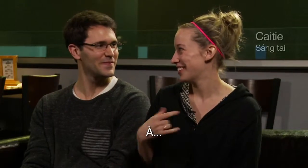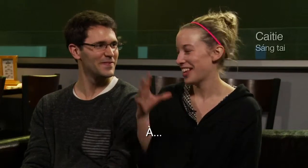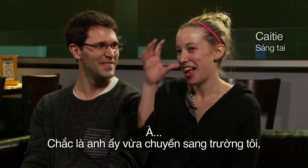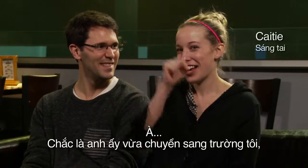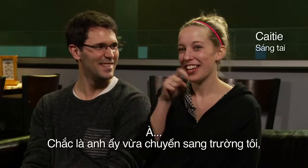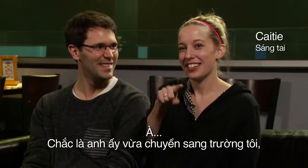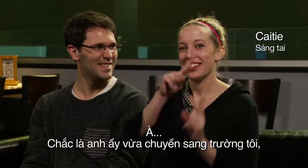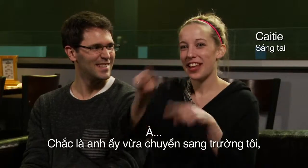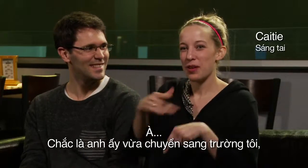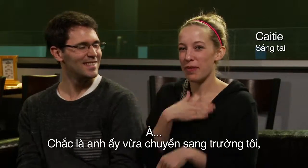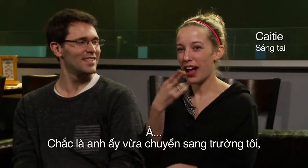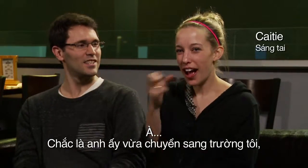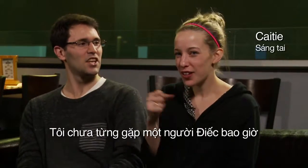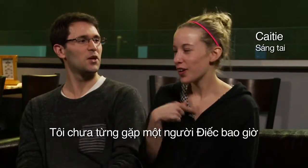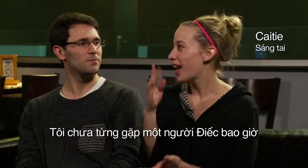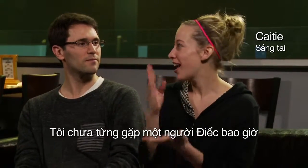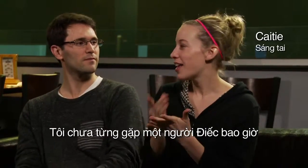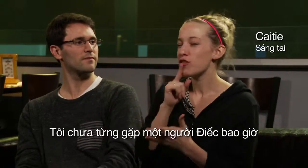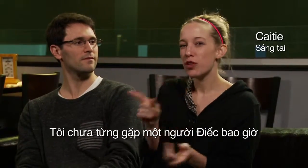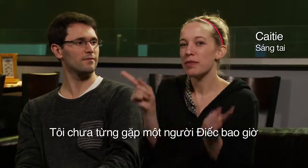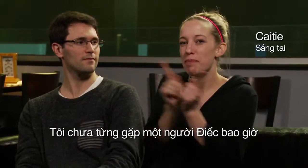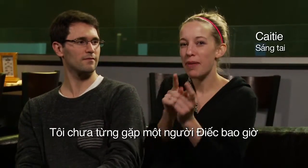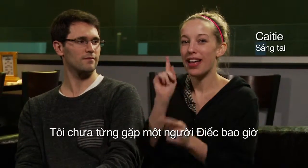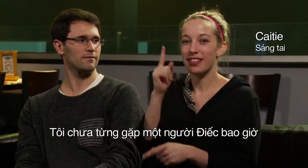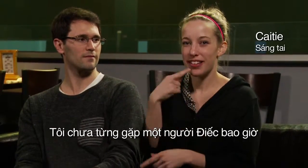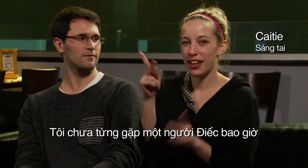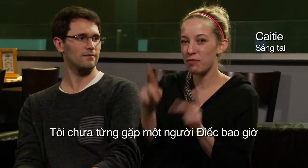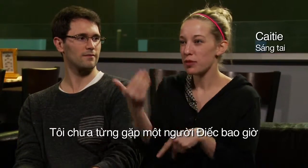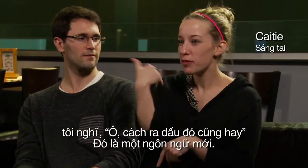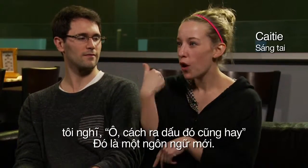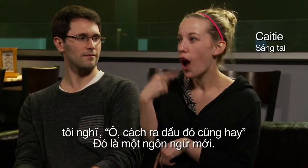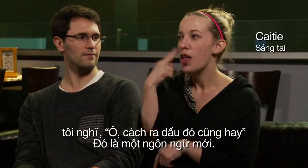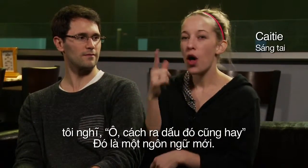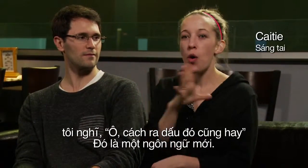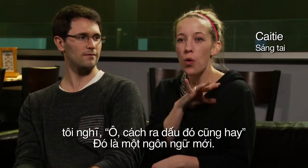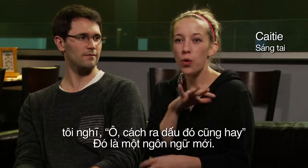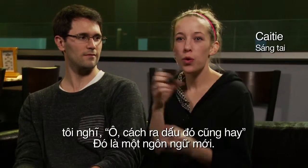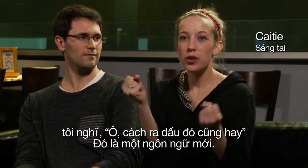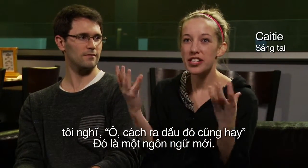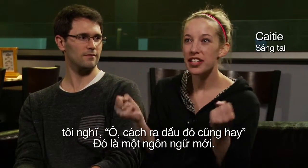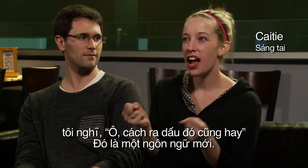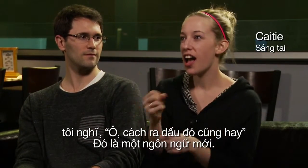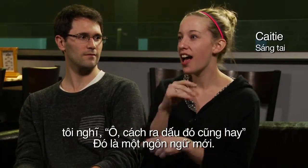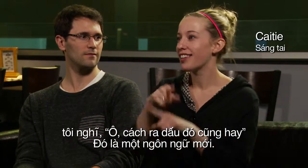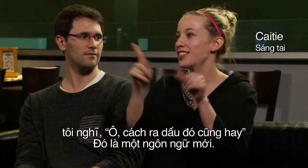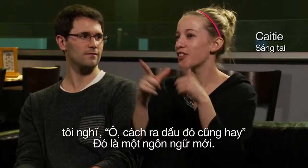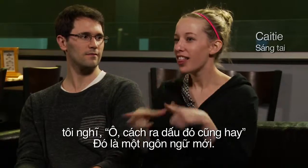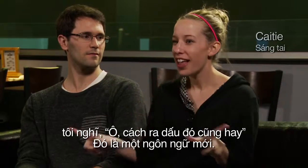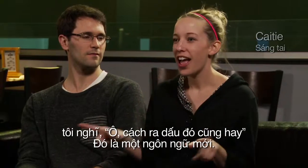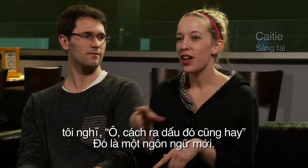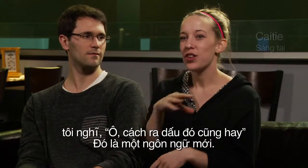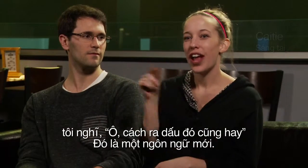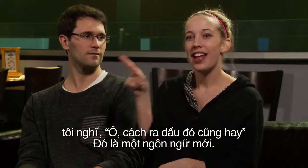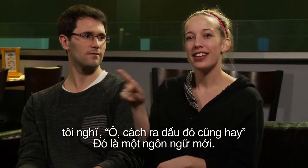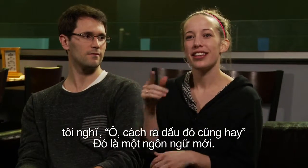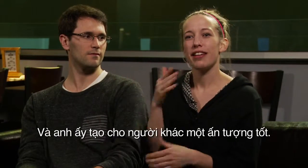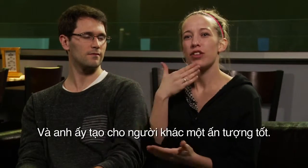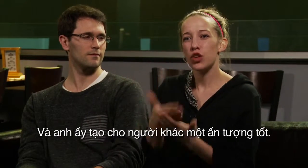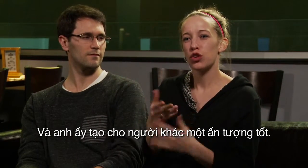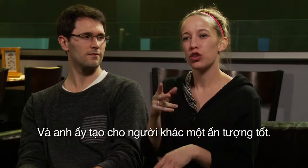Well, I guess he came to my high school and I'd never really met a deaf person before. And I thought, oh, cool. Sign. It's a different language. And he